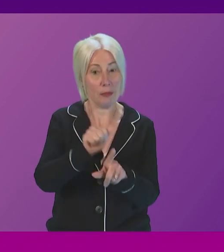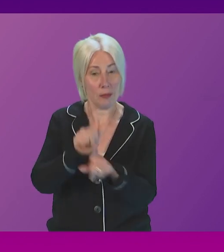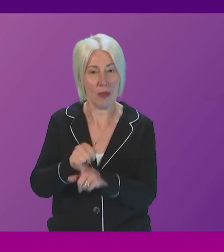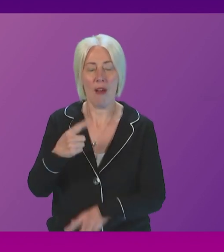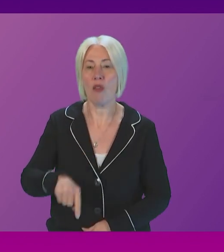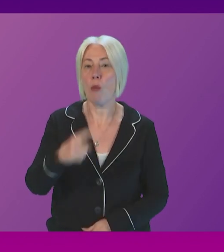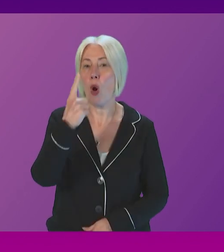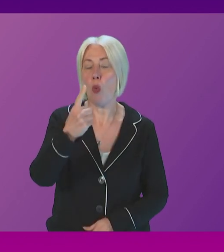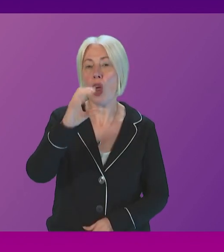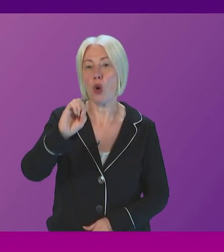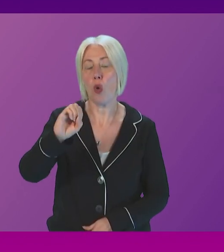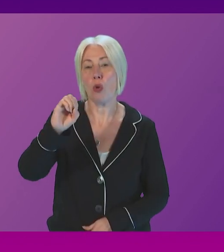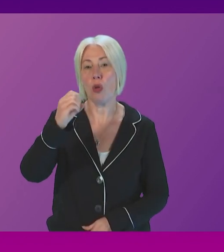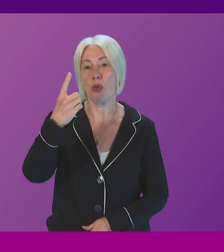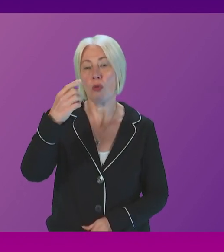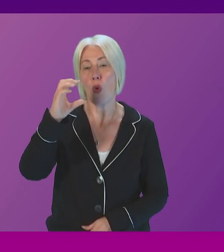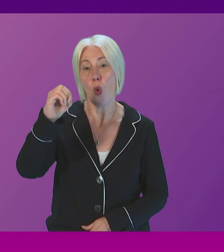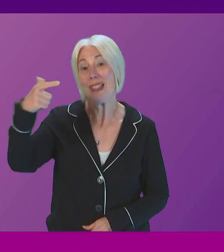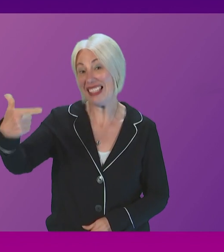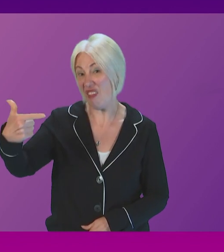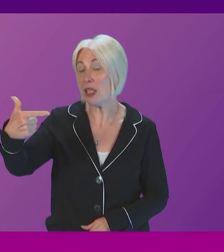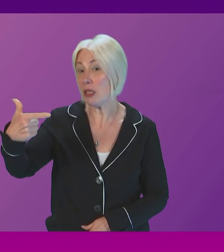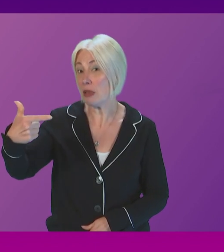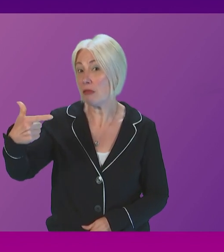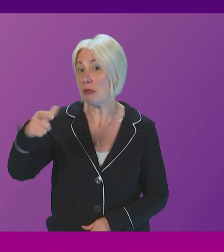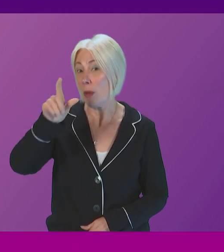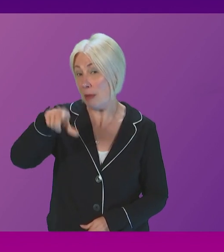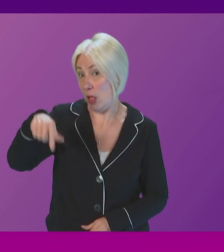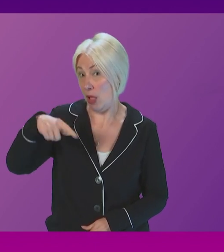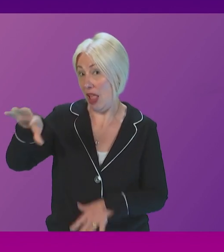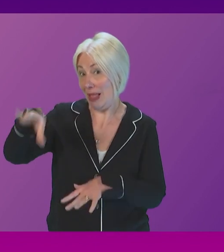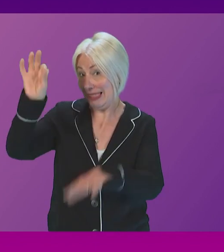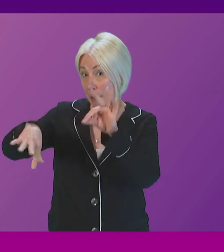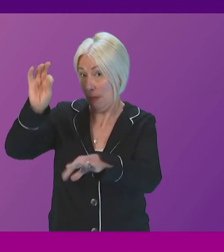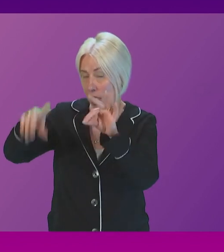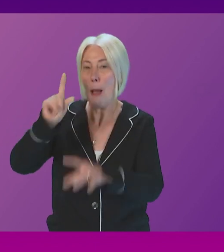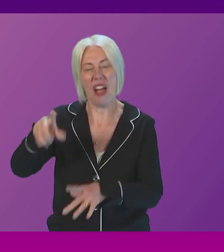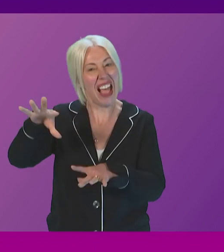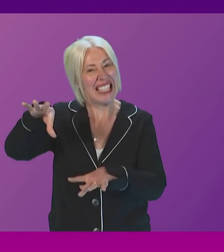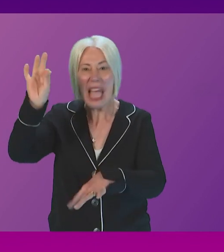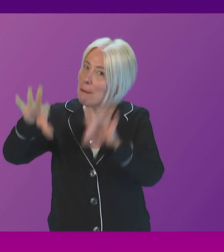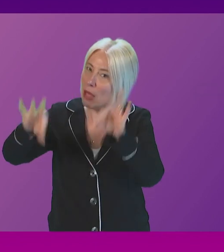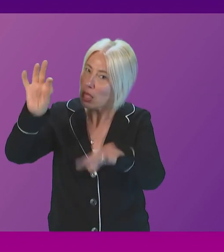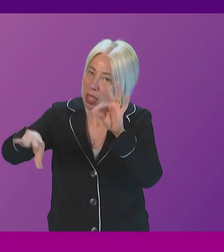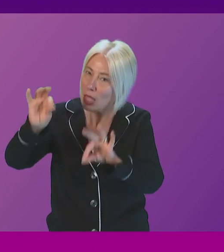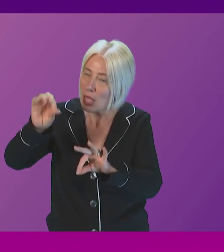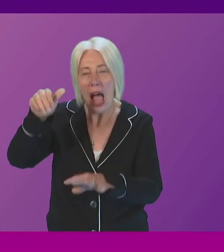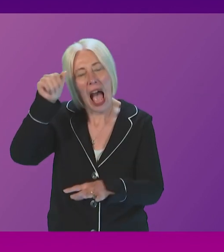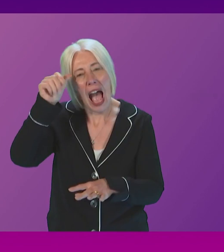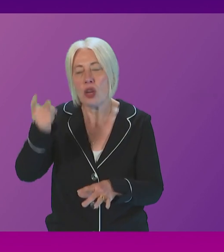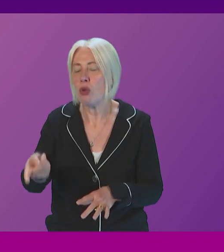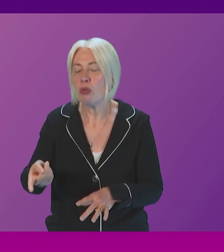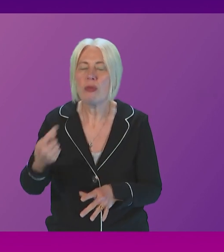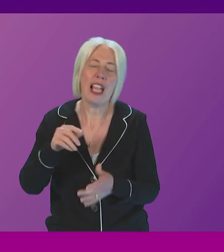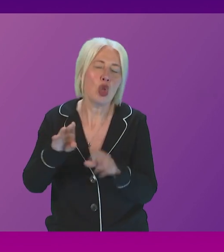,007 patients that had been identified as part of the sample. But it was a sample basis. Now, I understand that will be a common procedure for